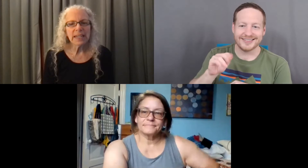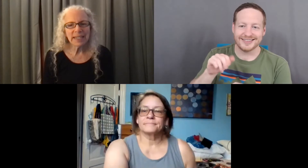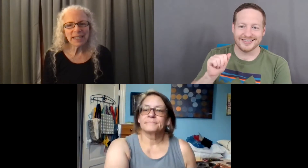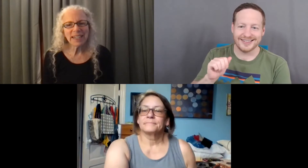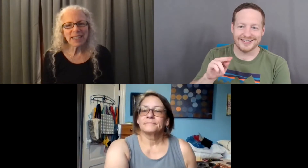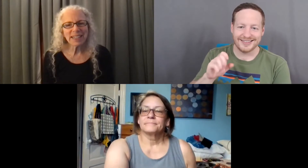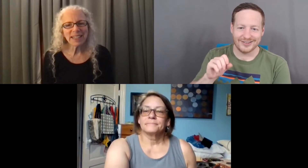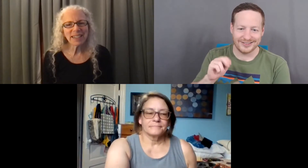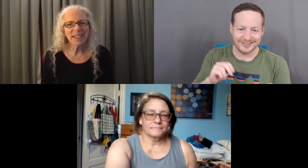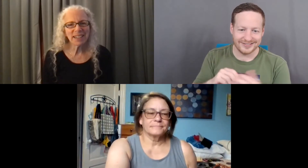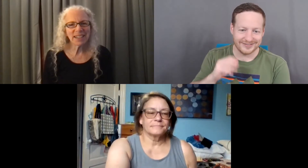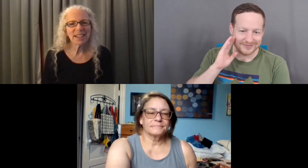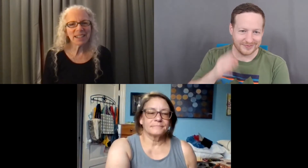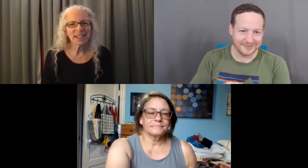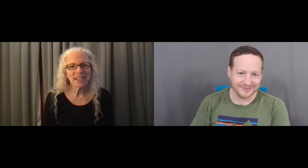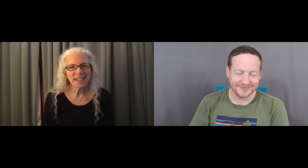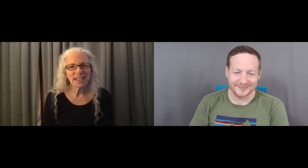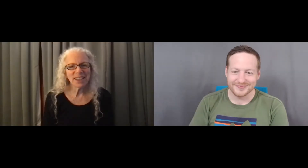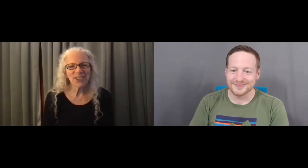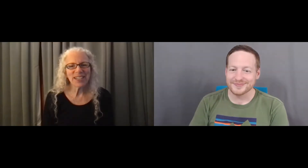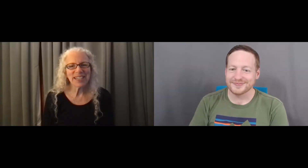Tina Nelson. Hello, Tina.